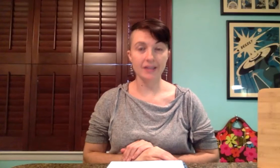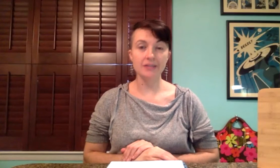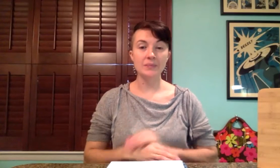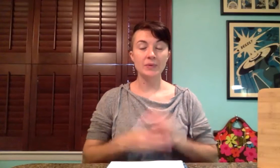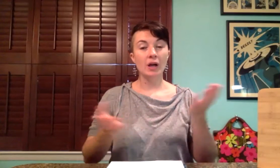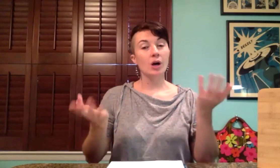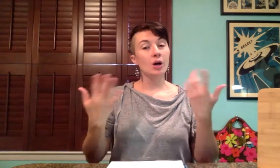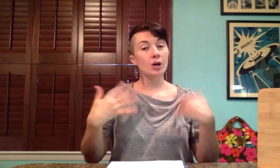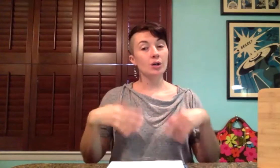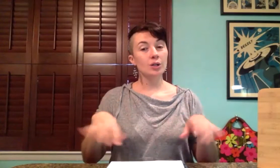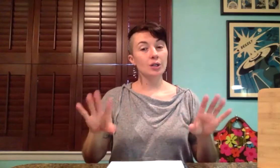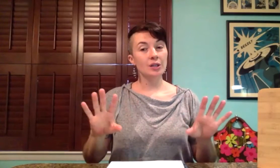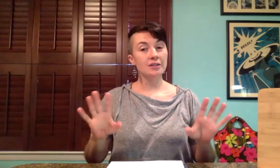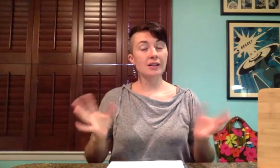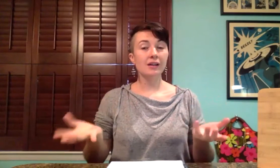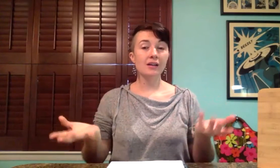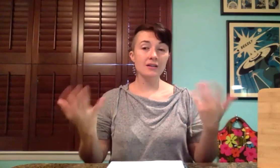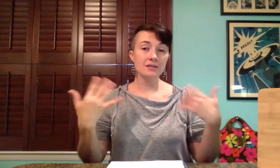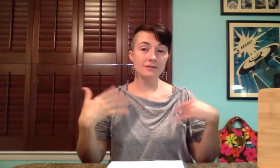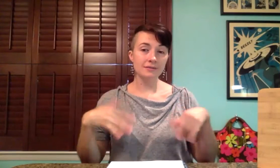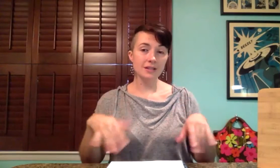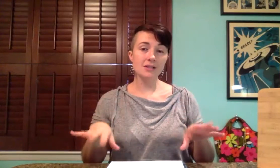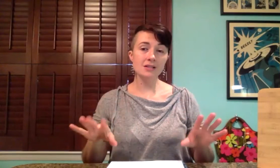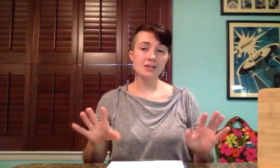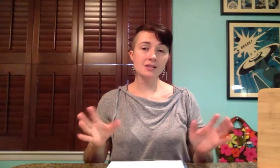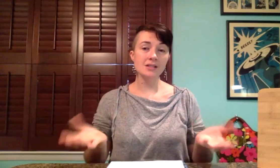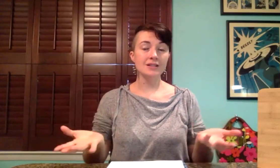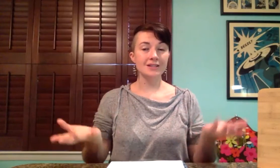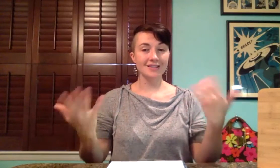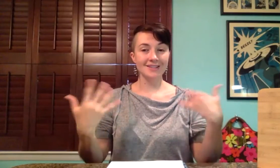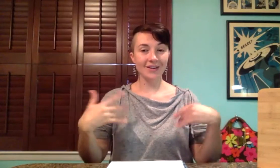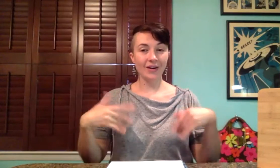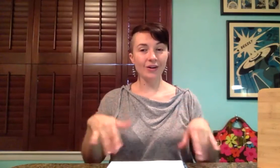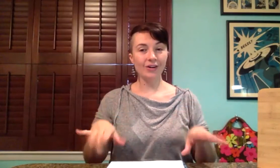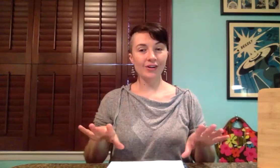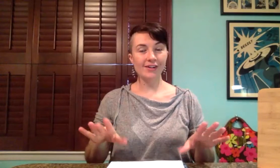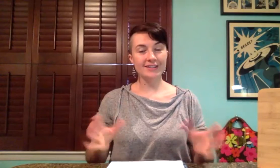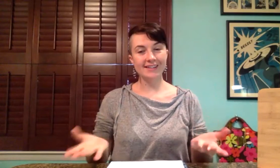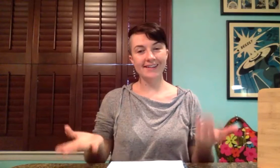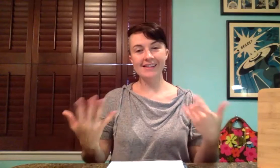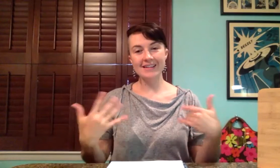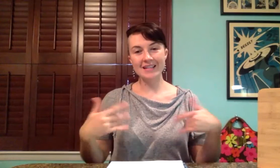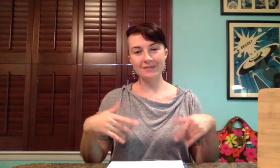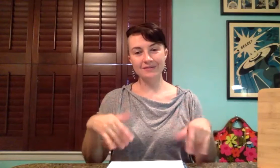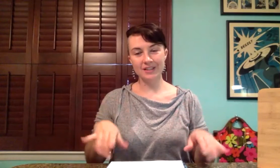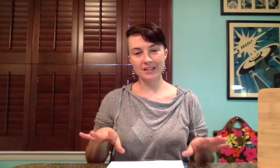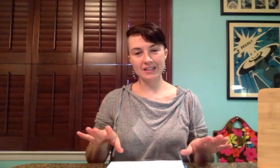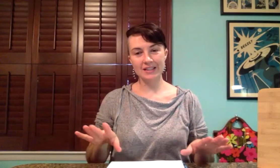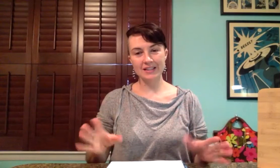sign all done, finished, all done,